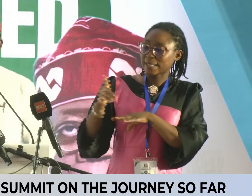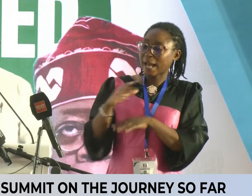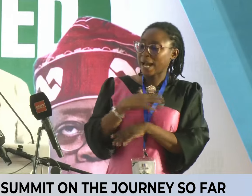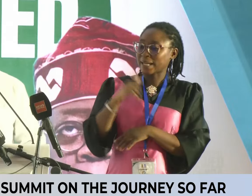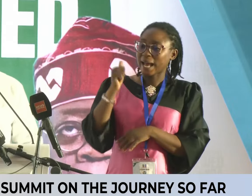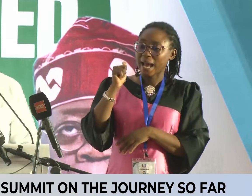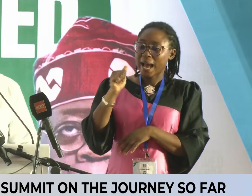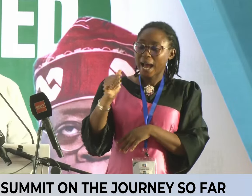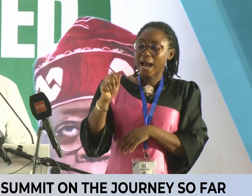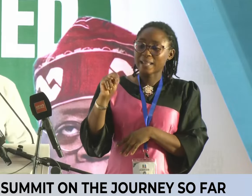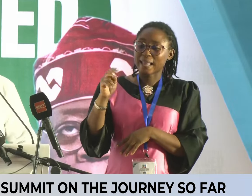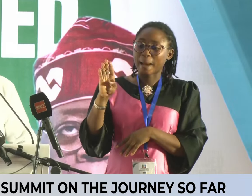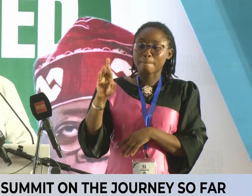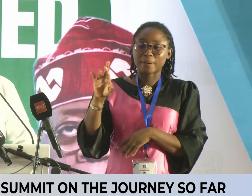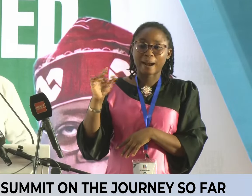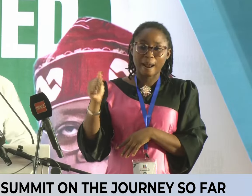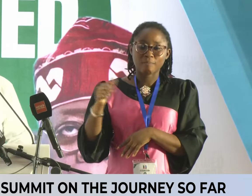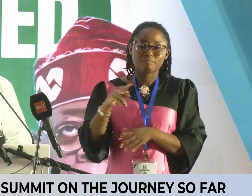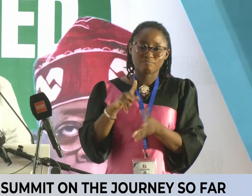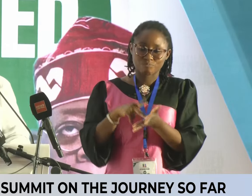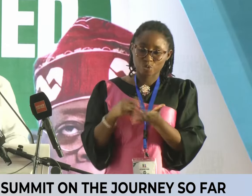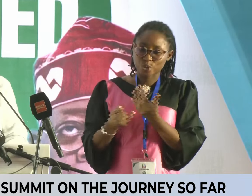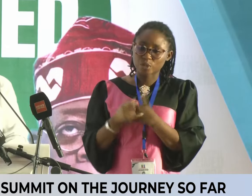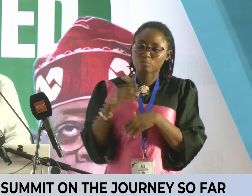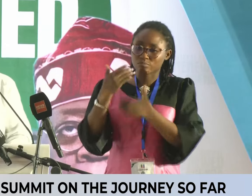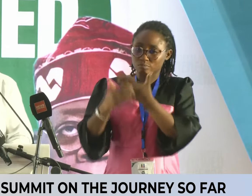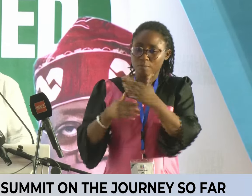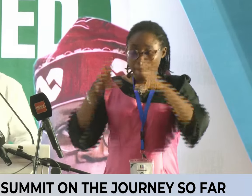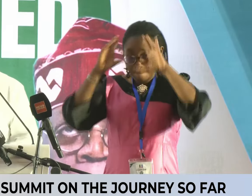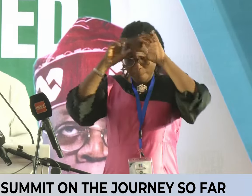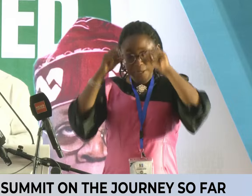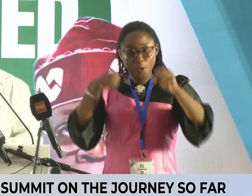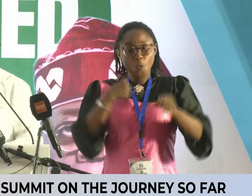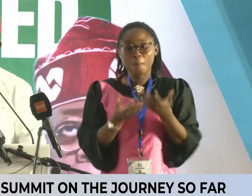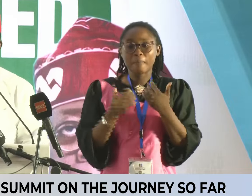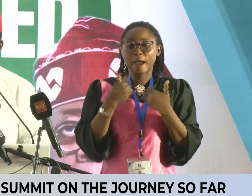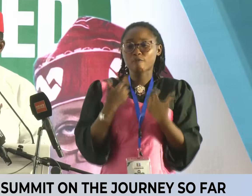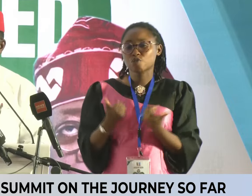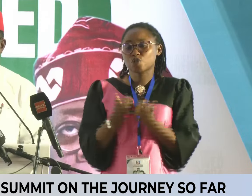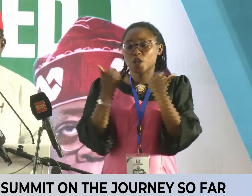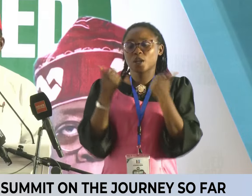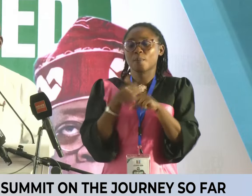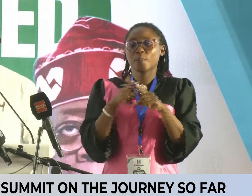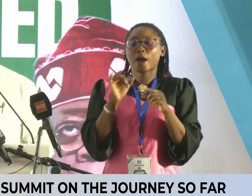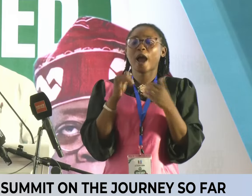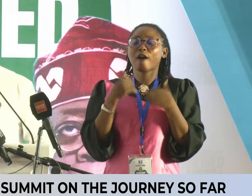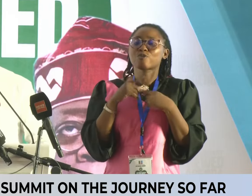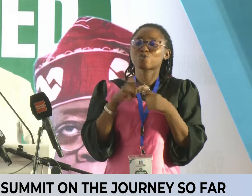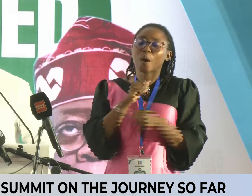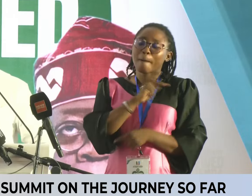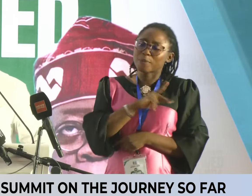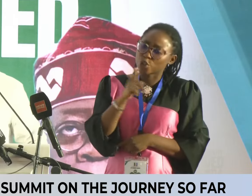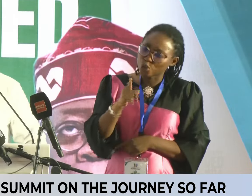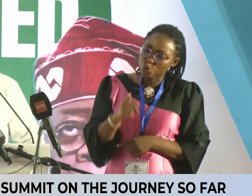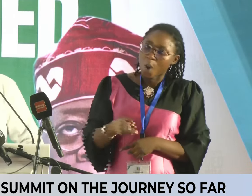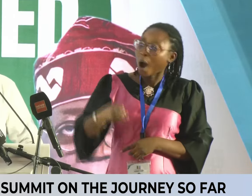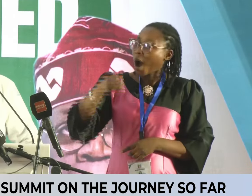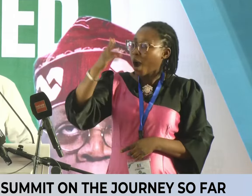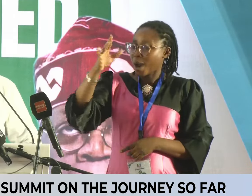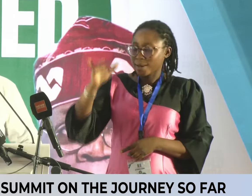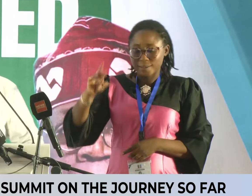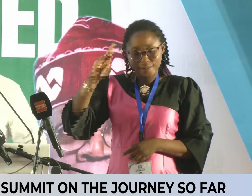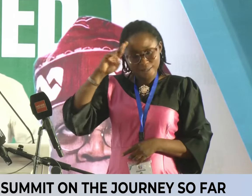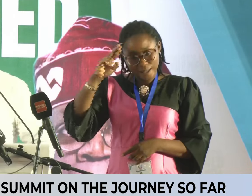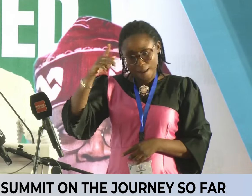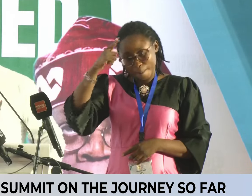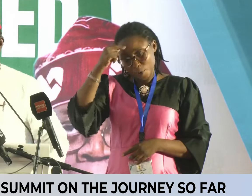Anambra State, the projects are ongoing. Mr. President, we may have challenges, but I have to commend you very highly, sir,